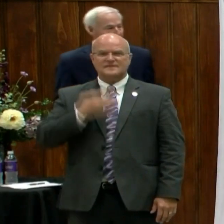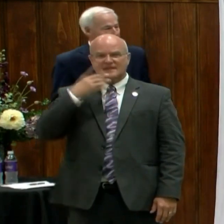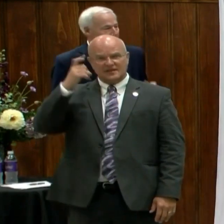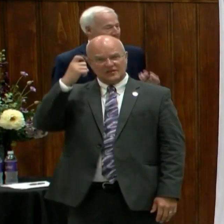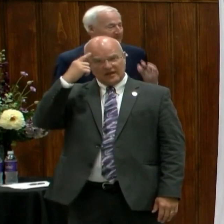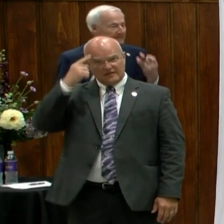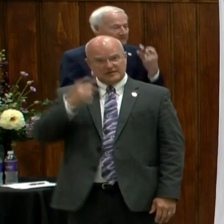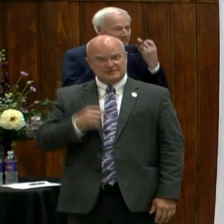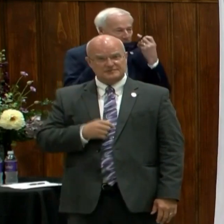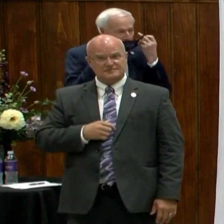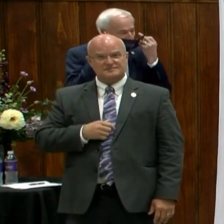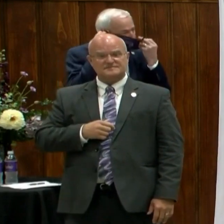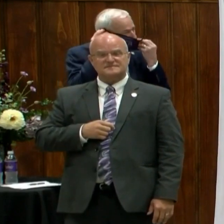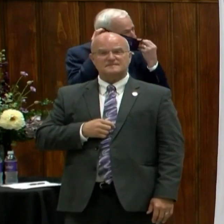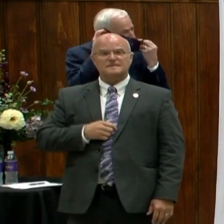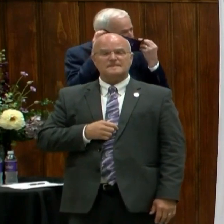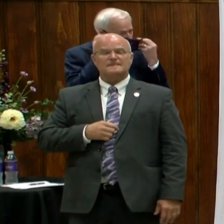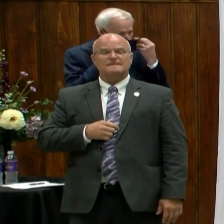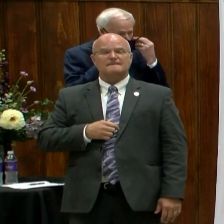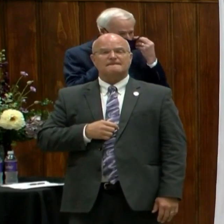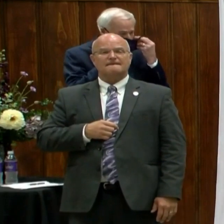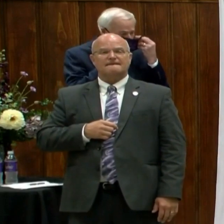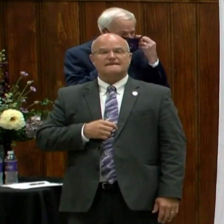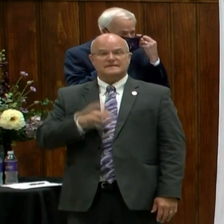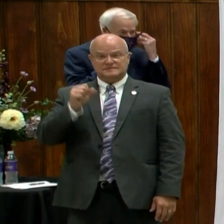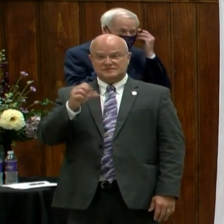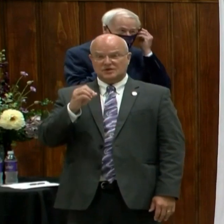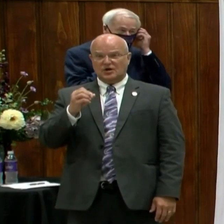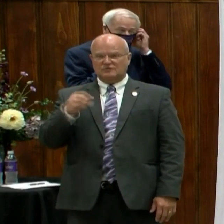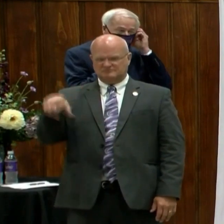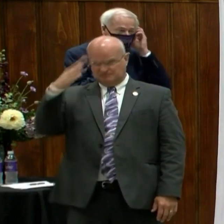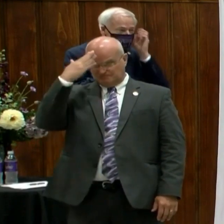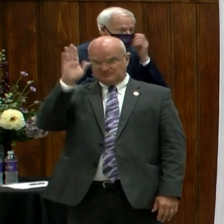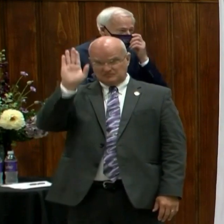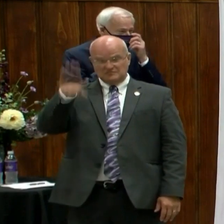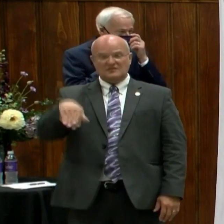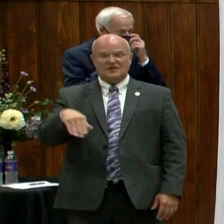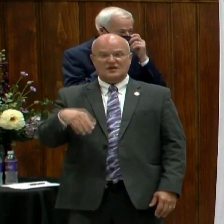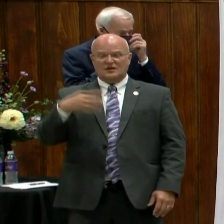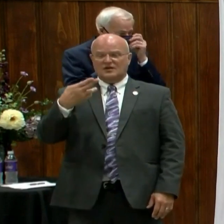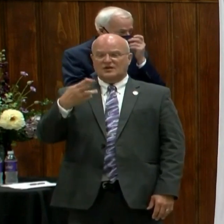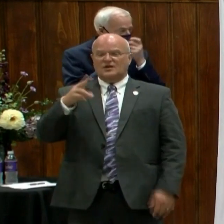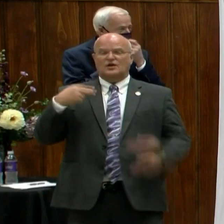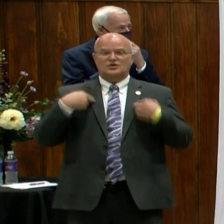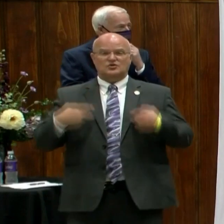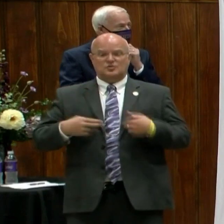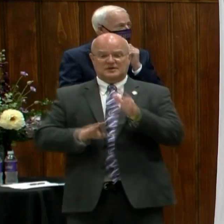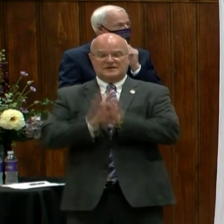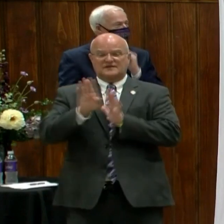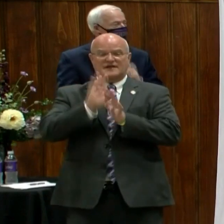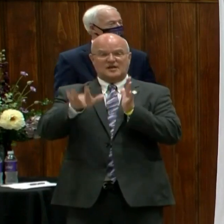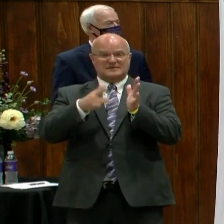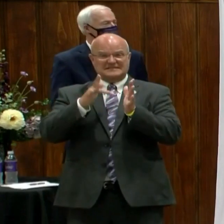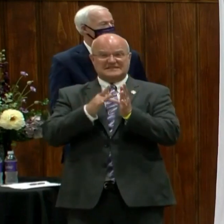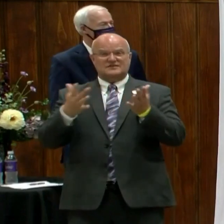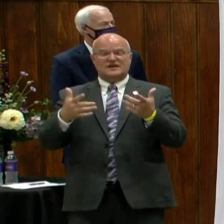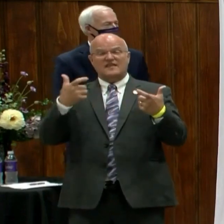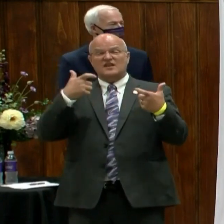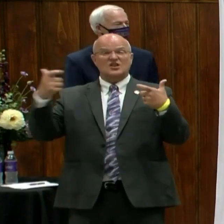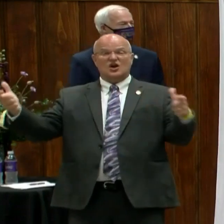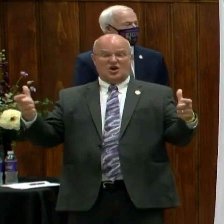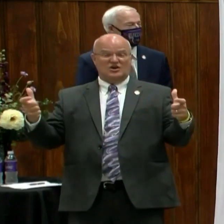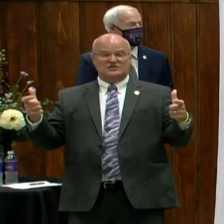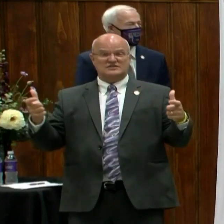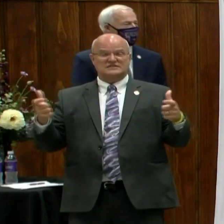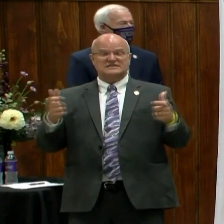Thank you, Governor, Congressman. So as many of you know, the Human Development Center here in Conway is the largest of the